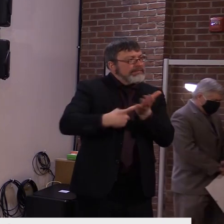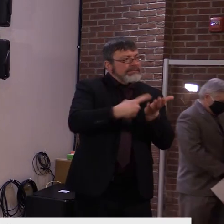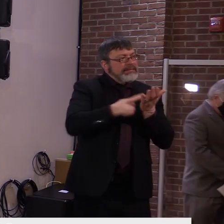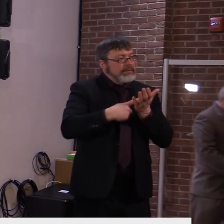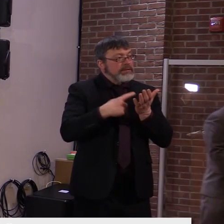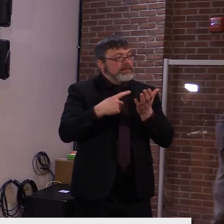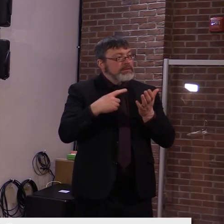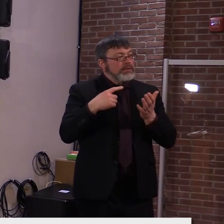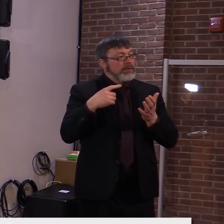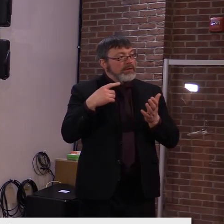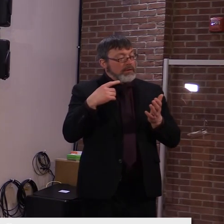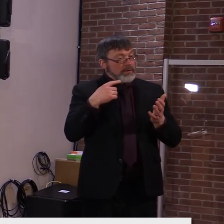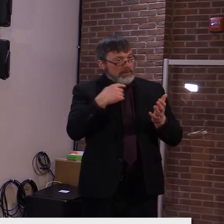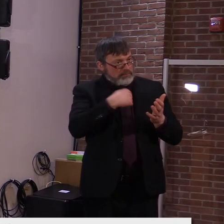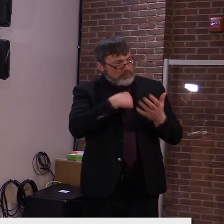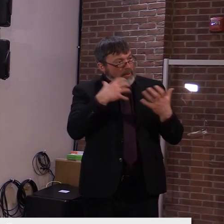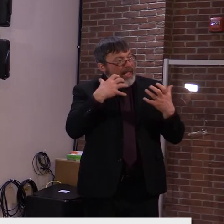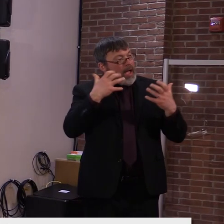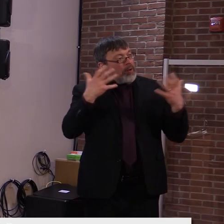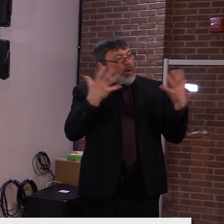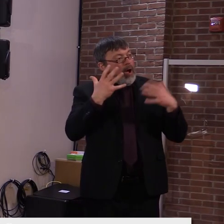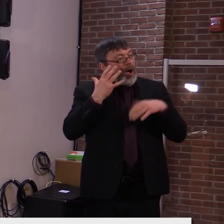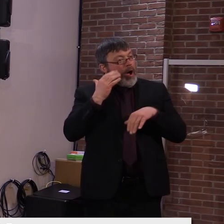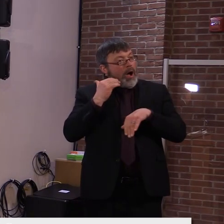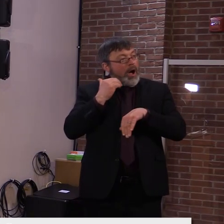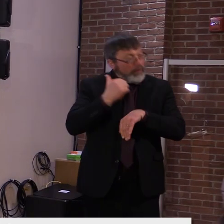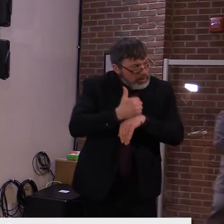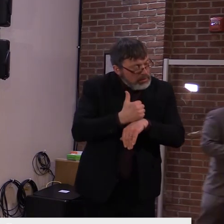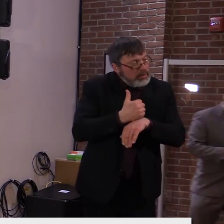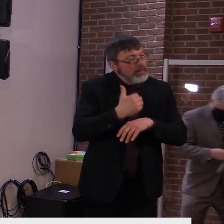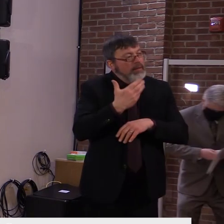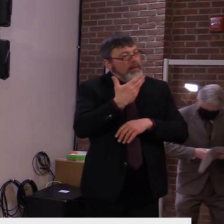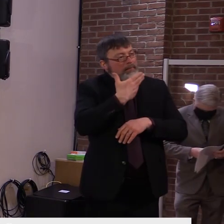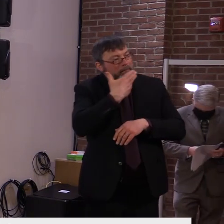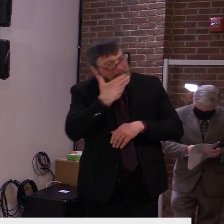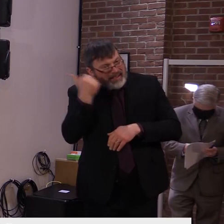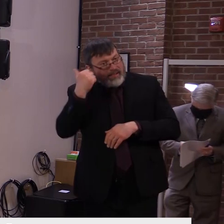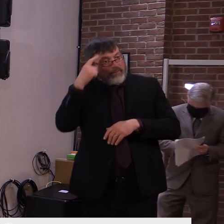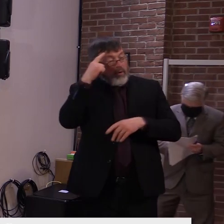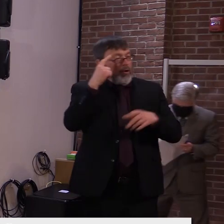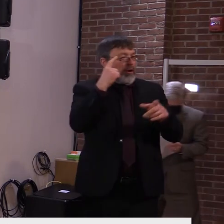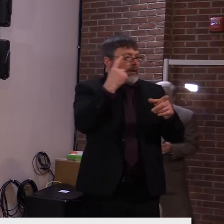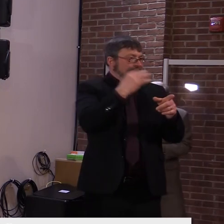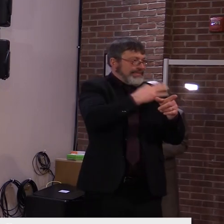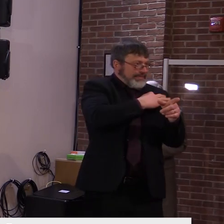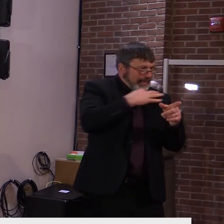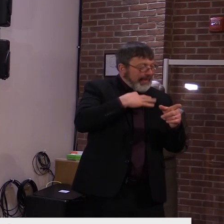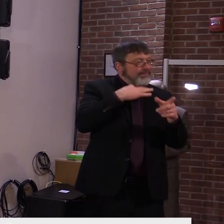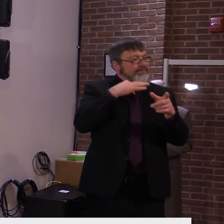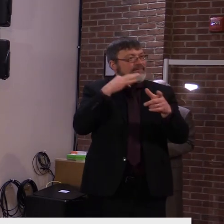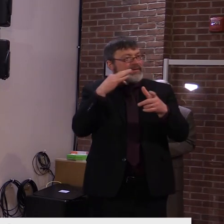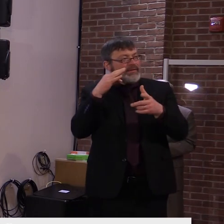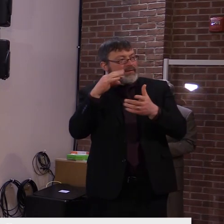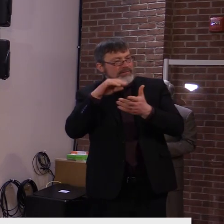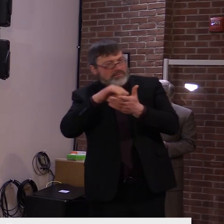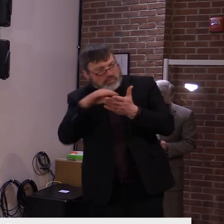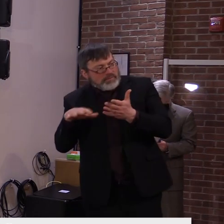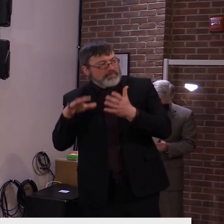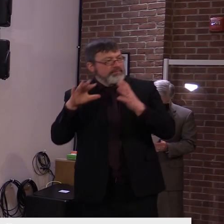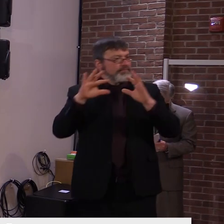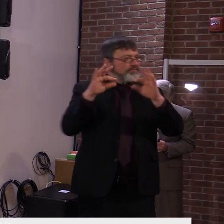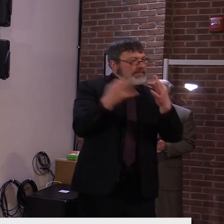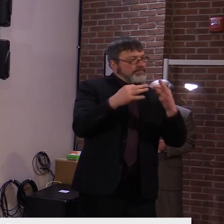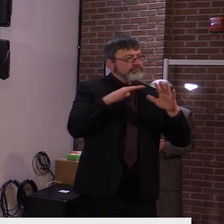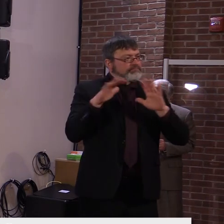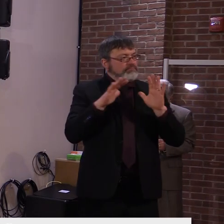but also for the students. So it's a tricky thing in a local control state to do. But back to the earlier